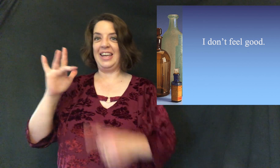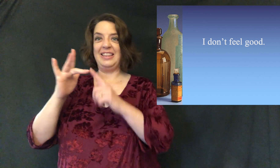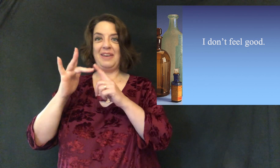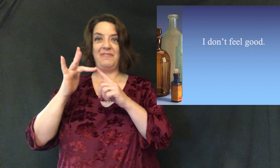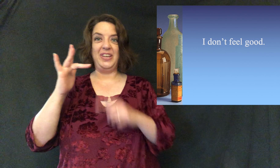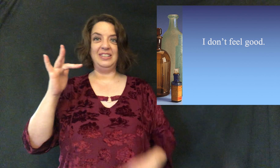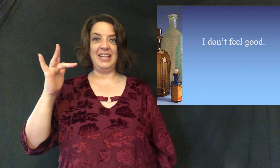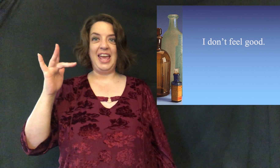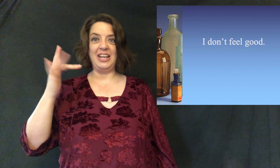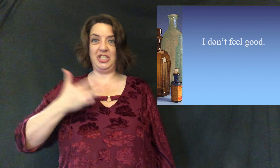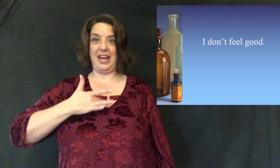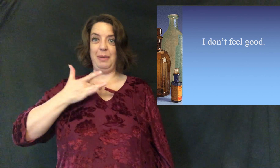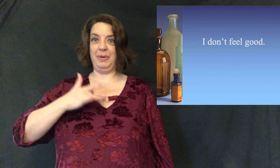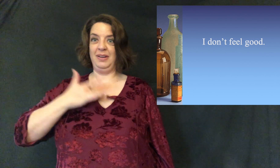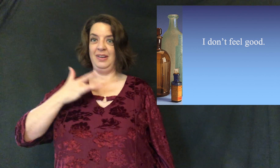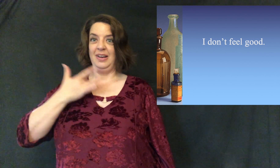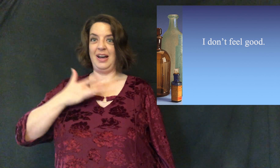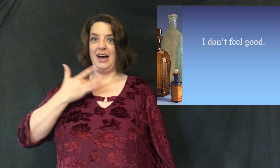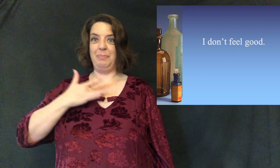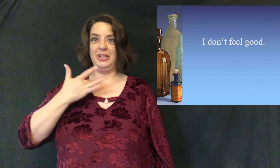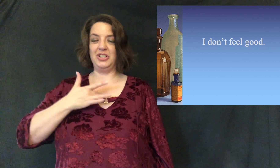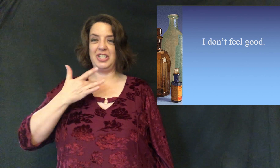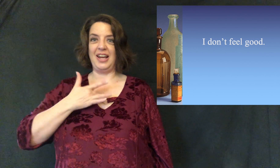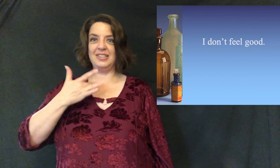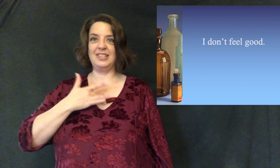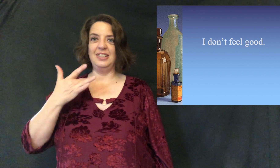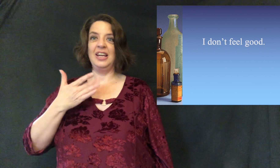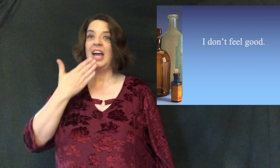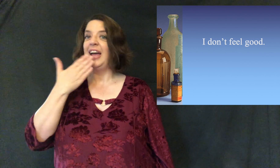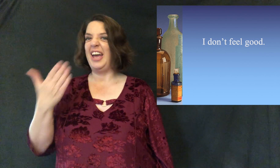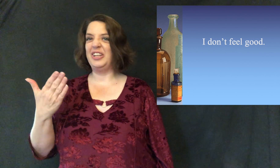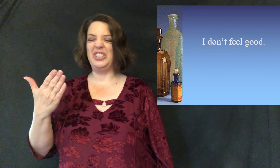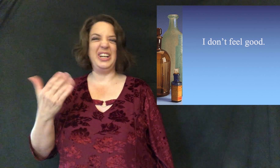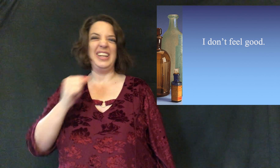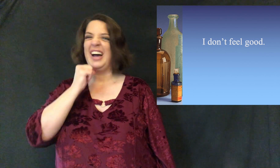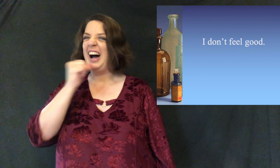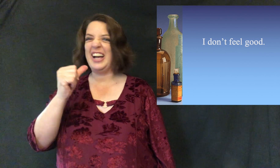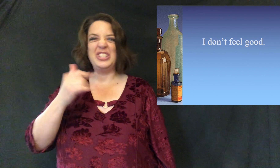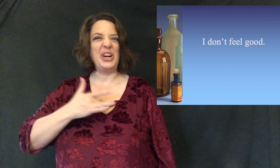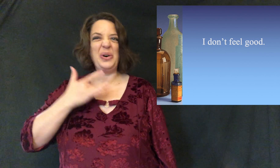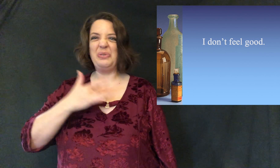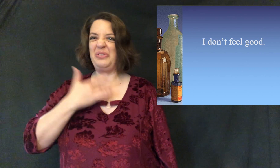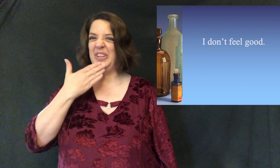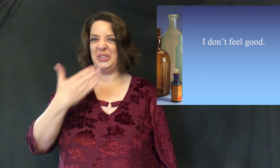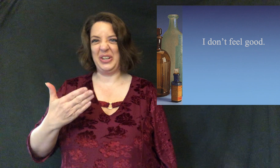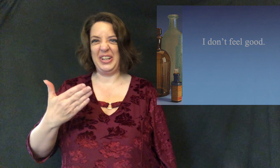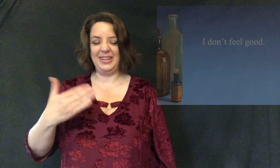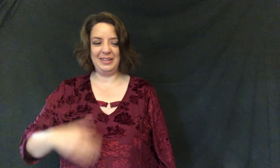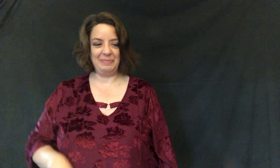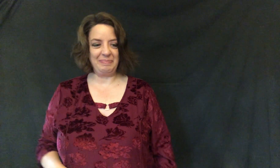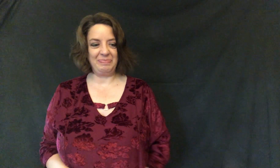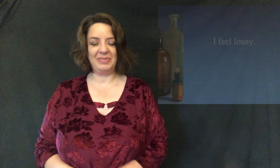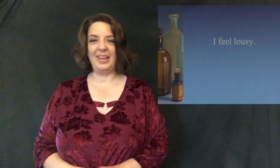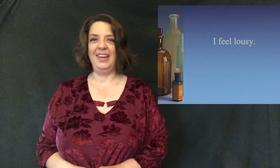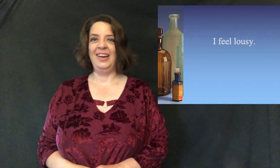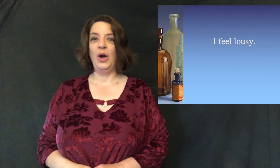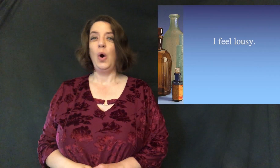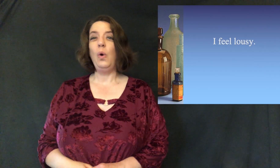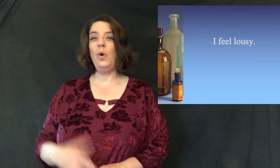that feeling hand shape up on your chest, and good. I don't feel good.